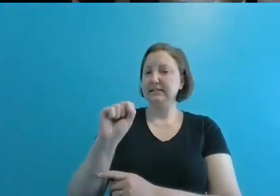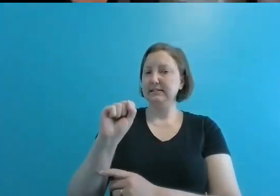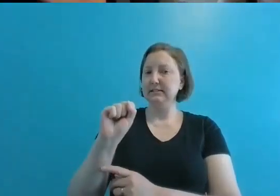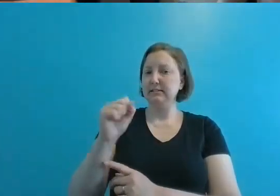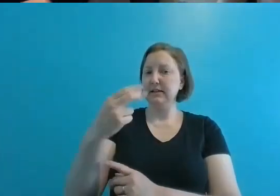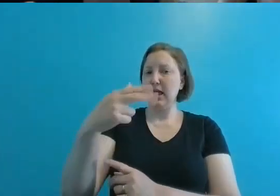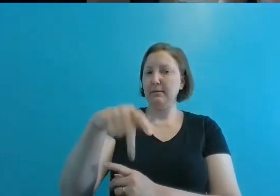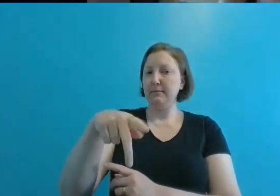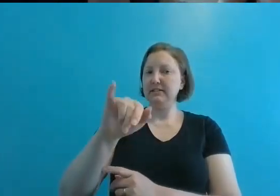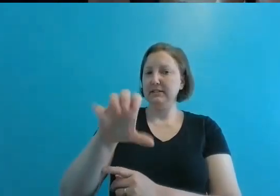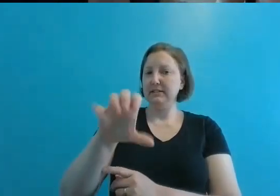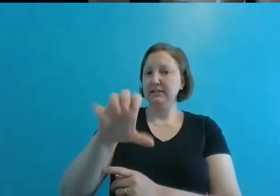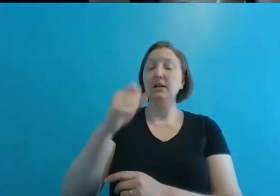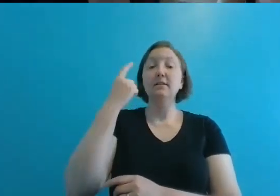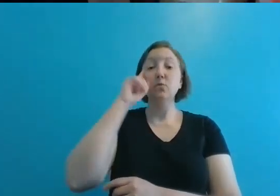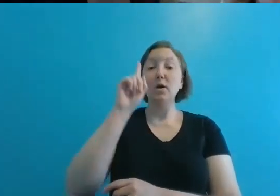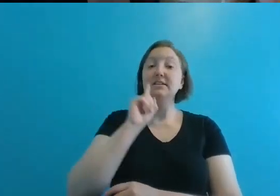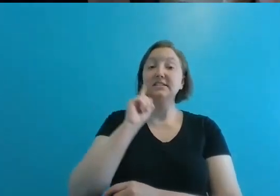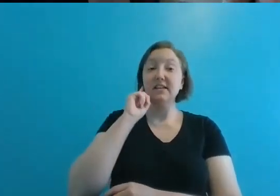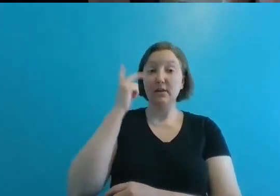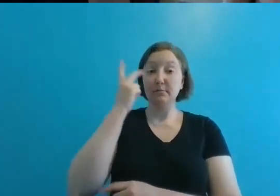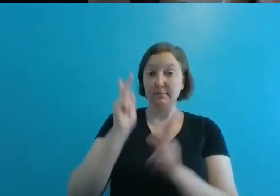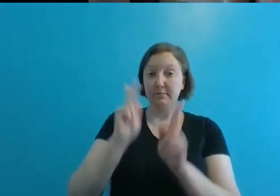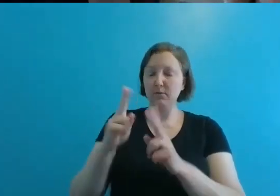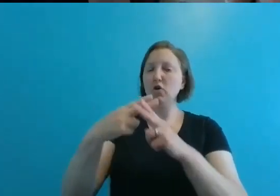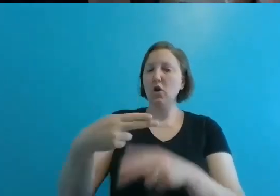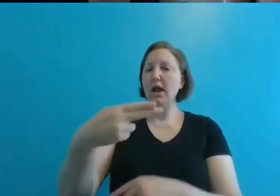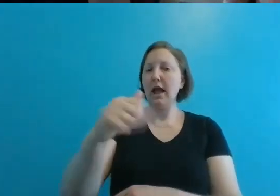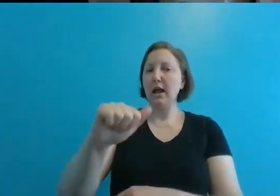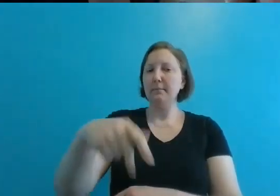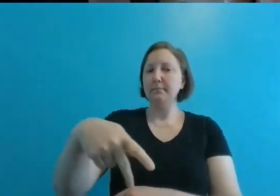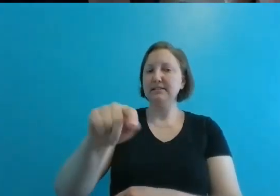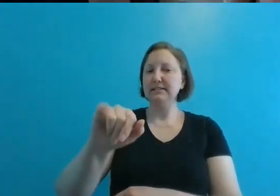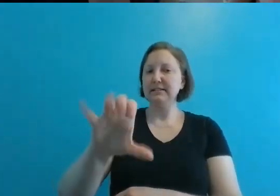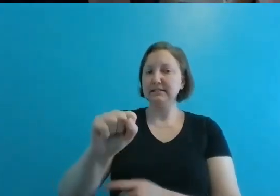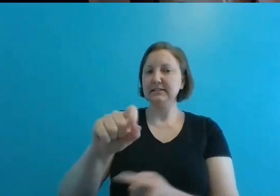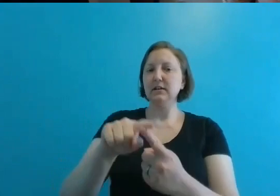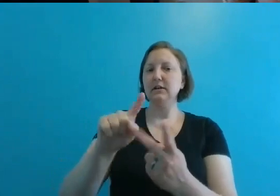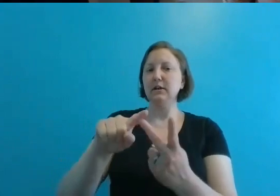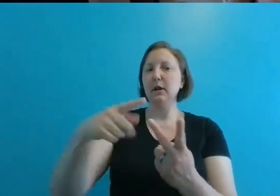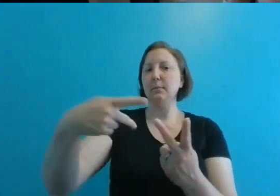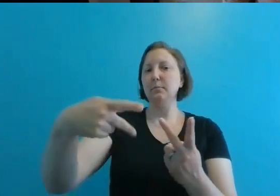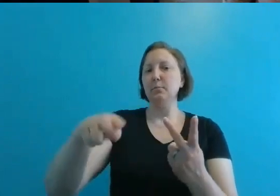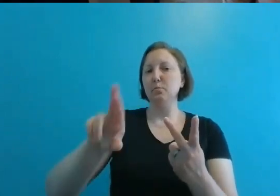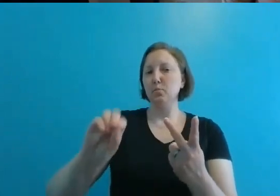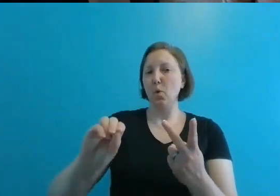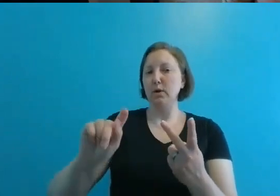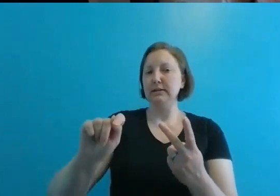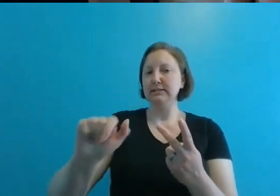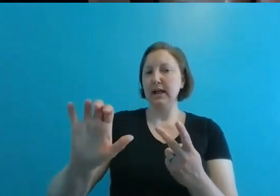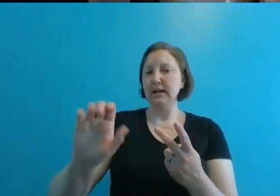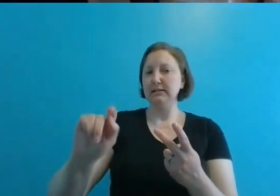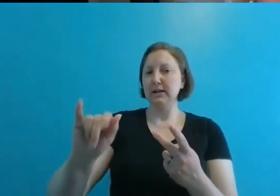So for deafblind individuals, it's called haptics or pro-tactile ASL, PTASL.